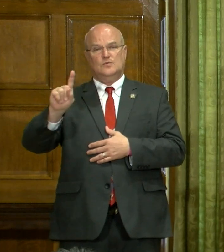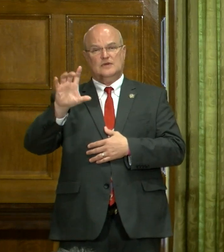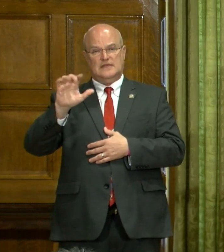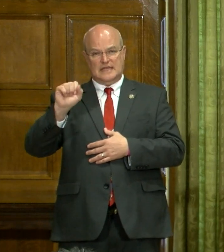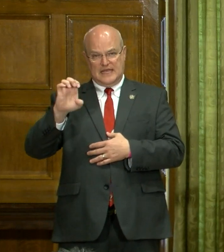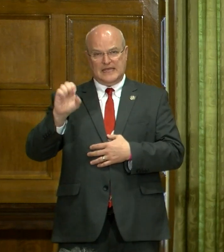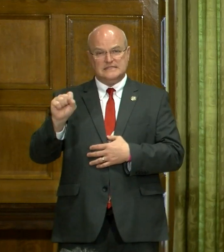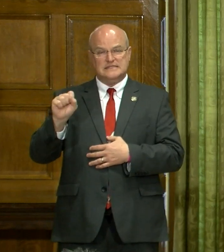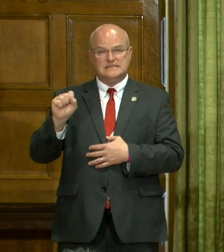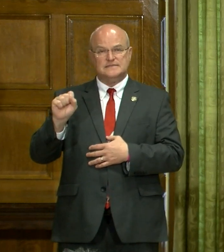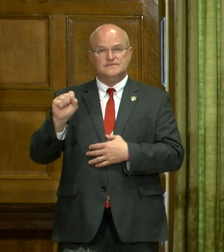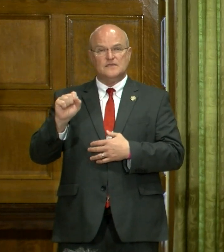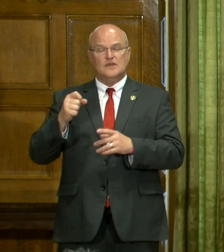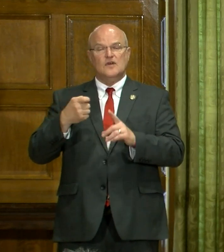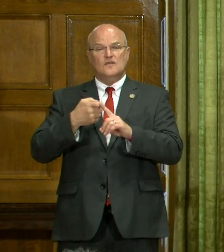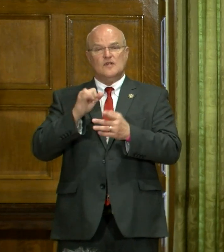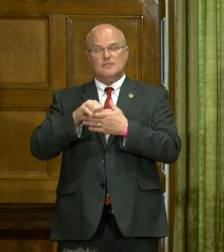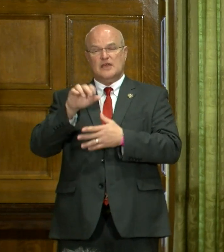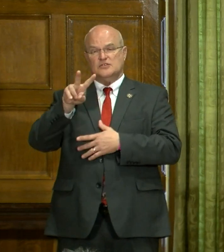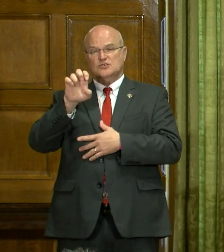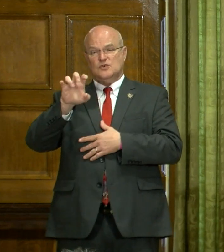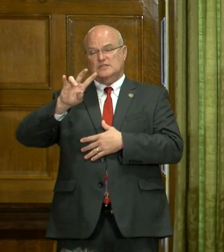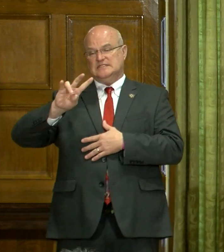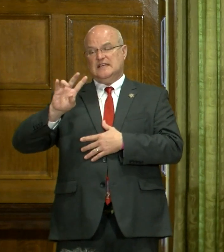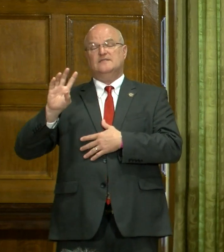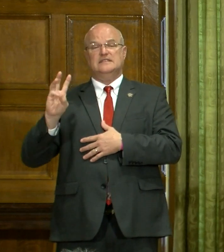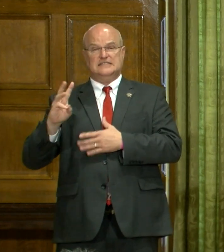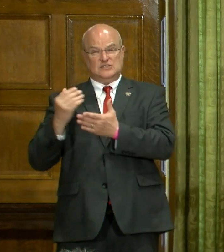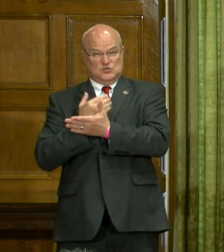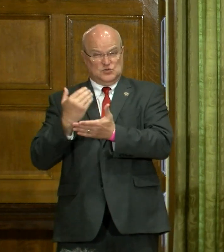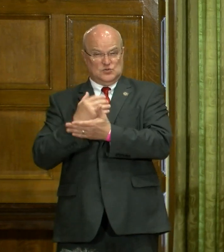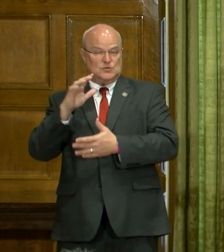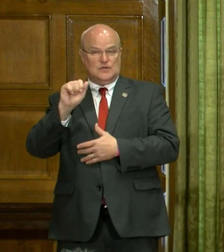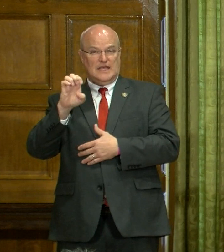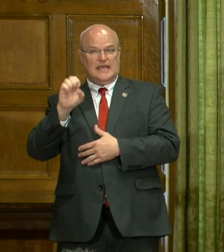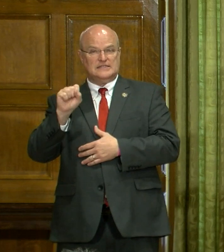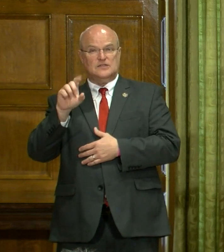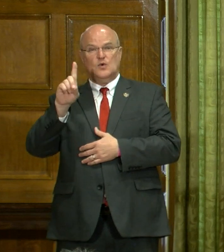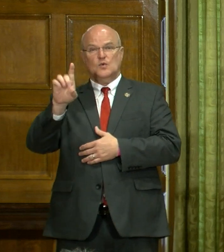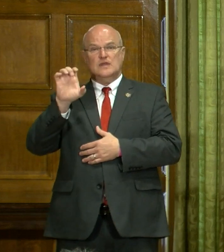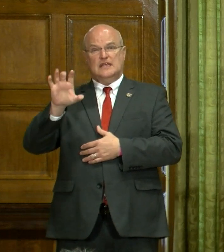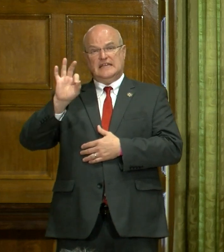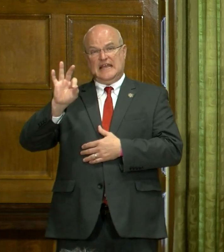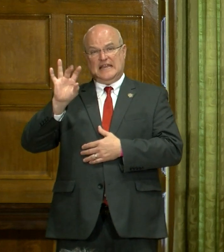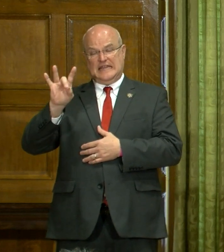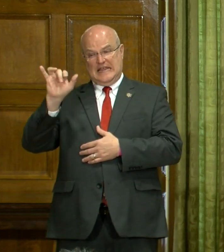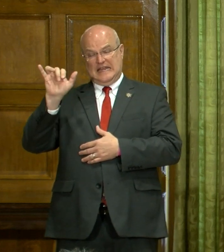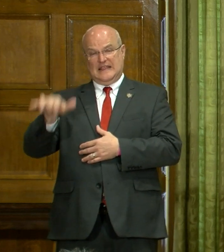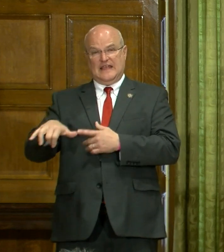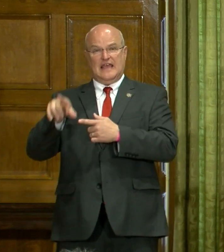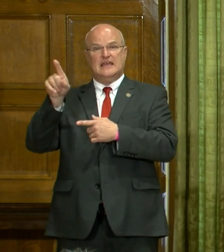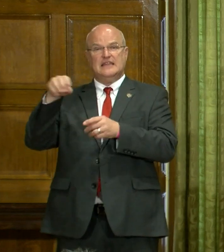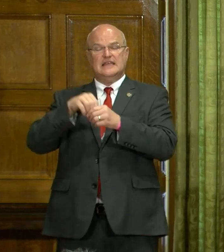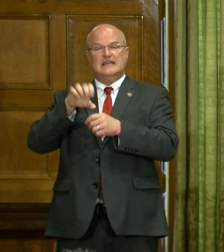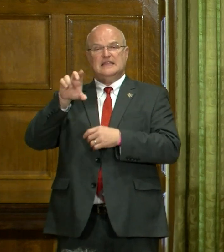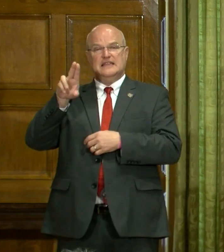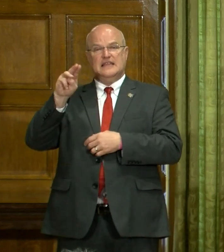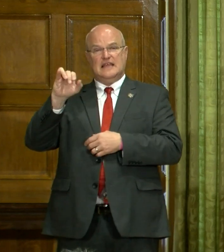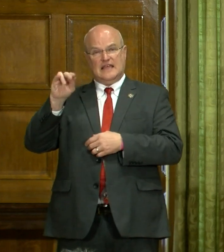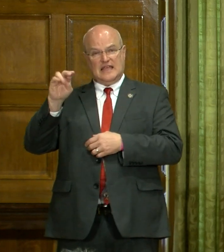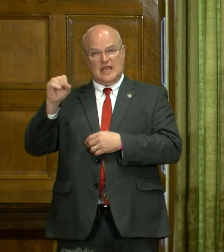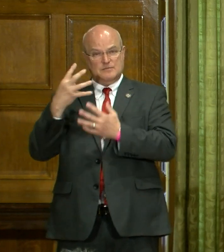2,741 cases. Of the 276 new cases, 198 of those cases are in the